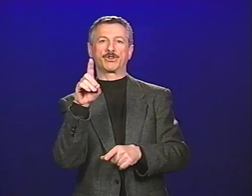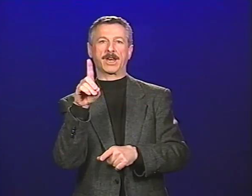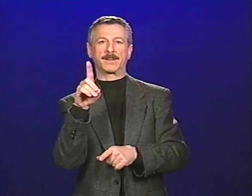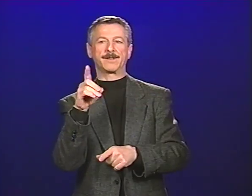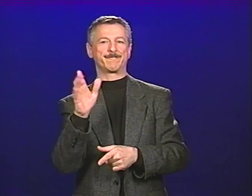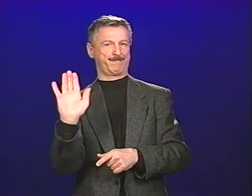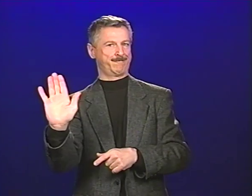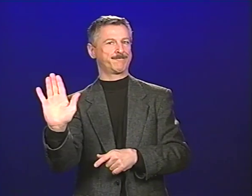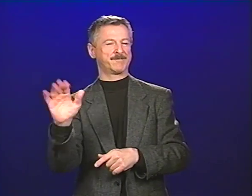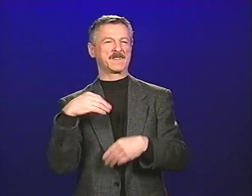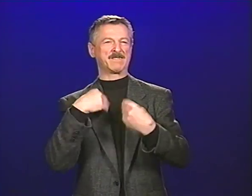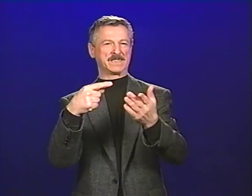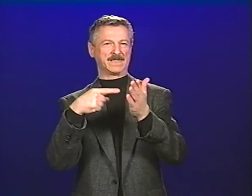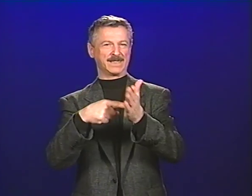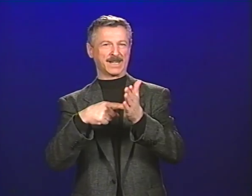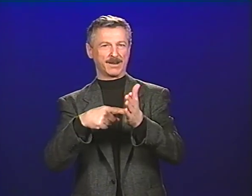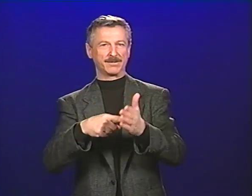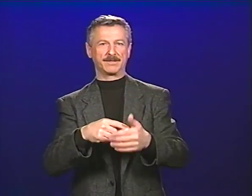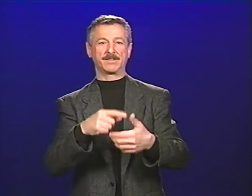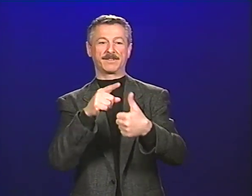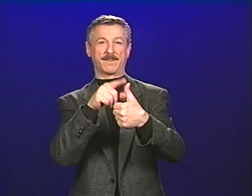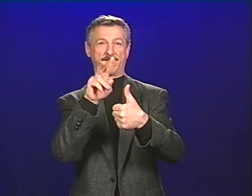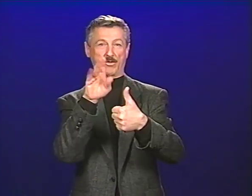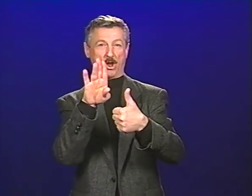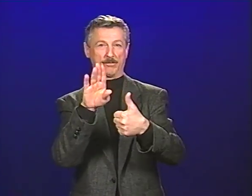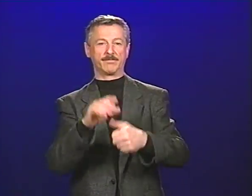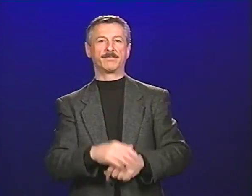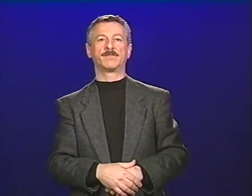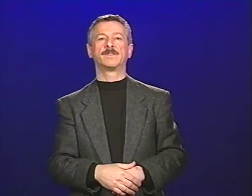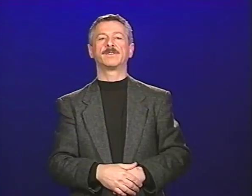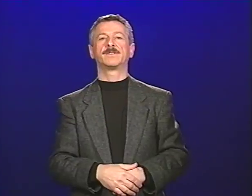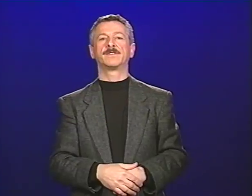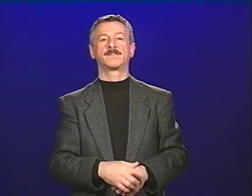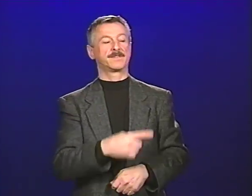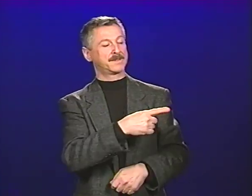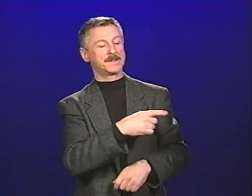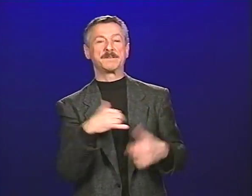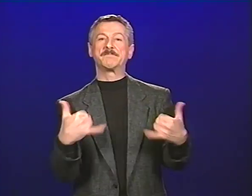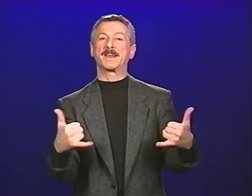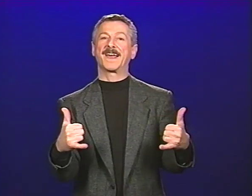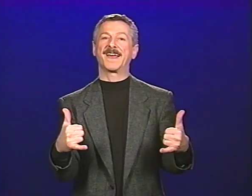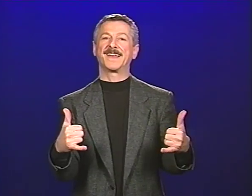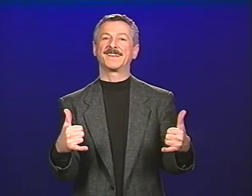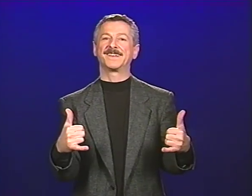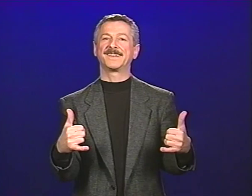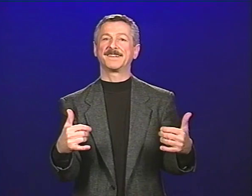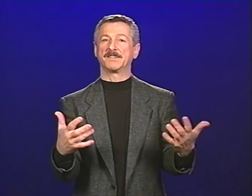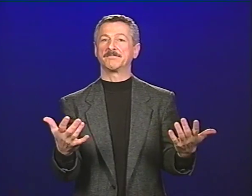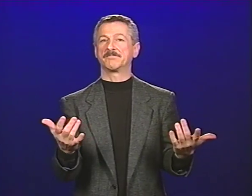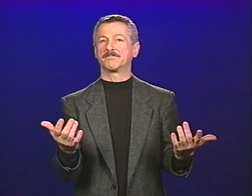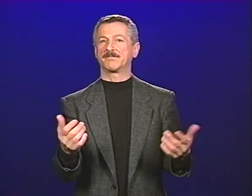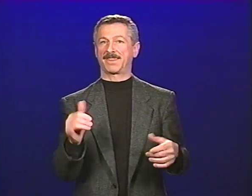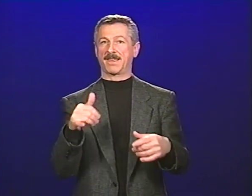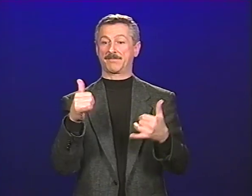predicates. I'll give you some examples now. We'll look at a verb functioning as a predicate. Pro 3,